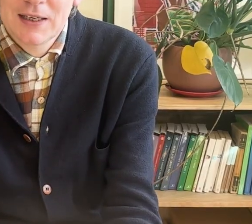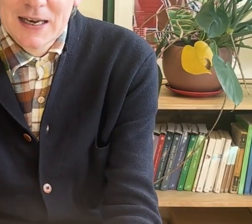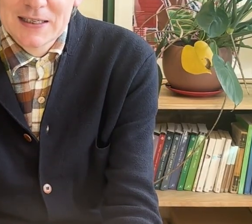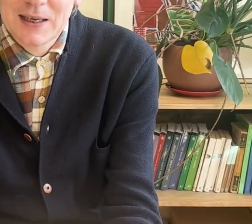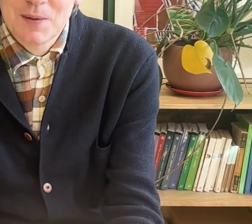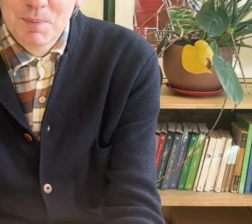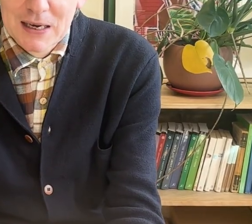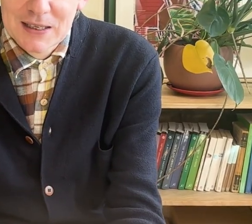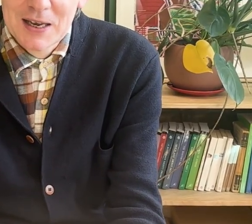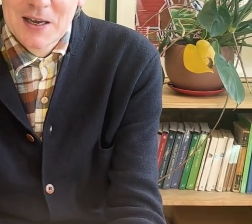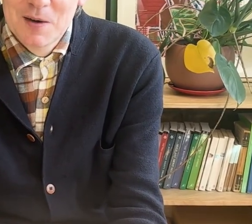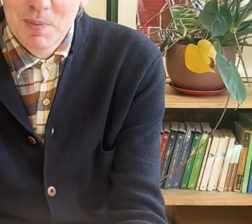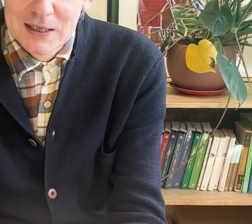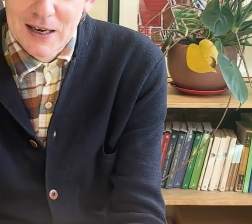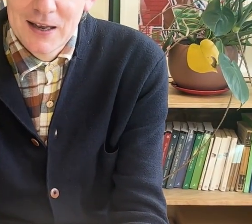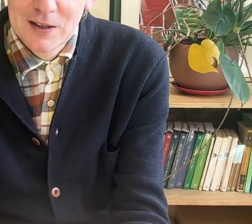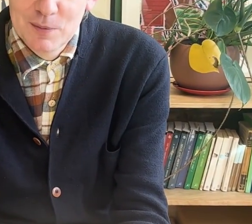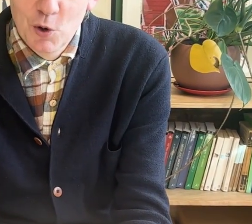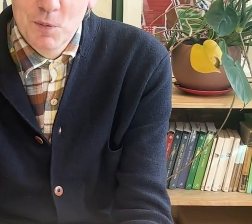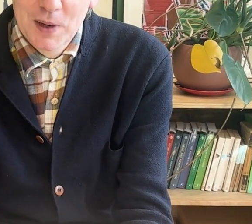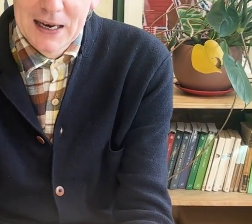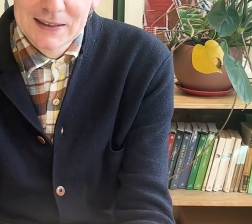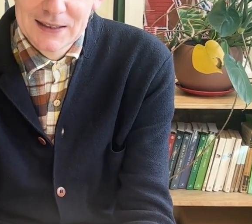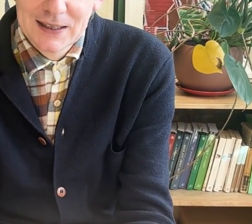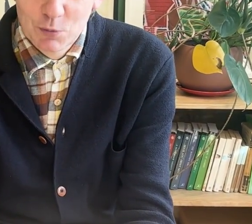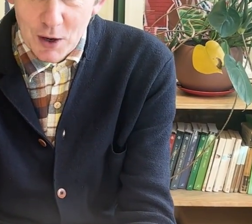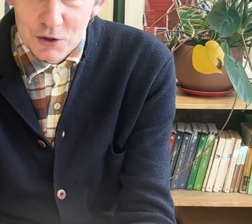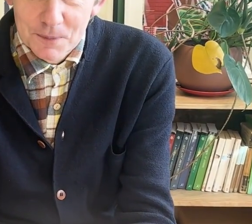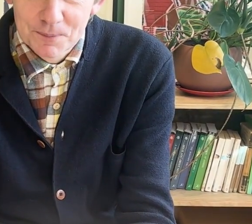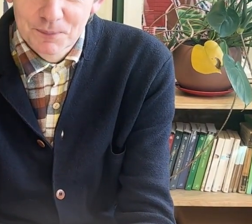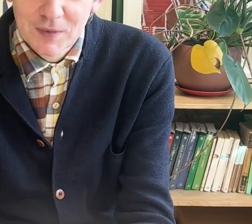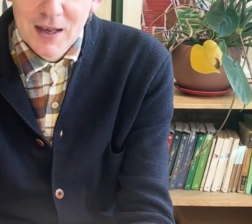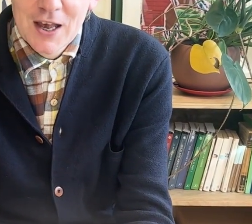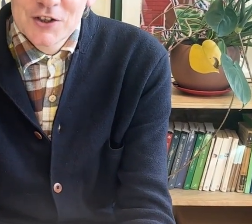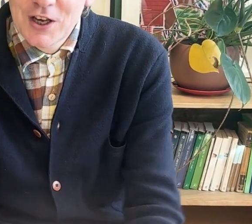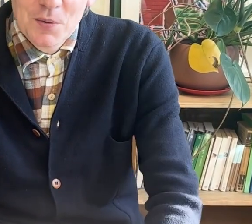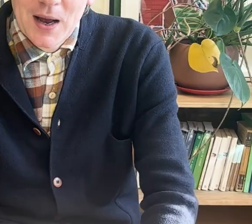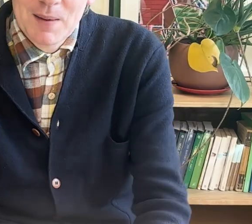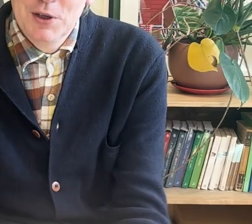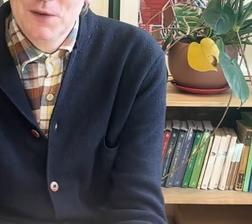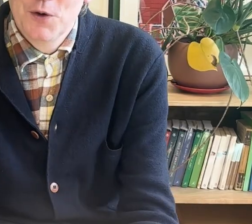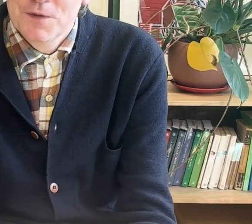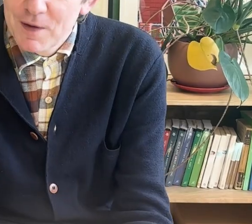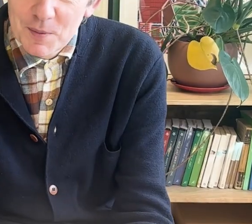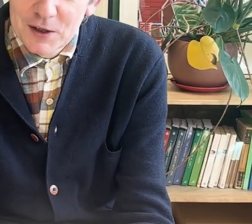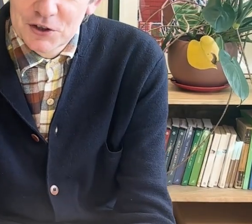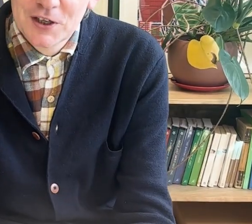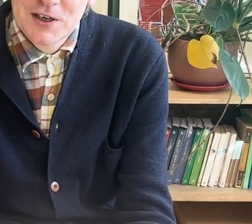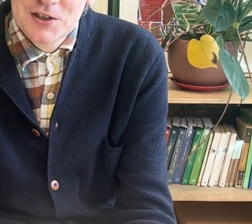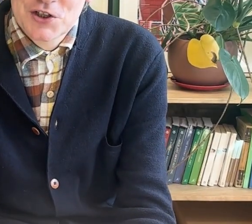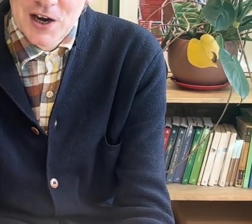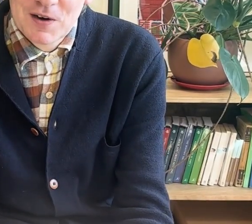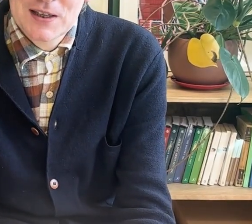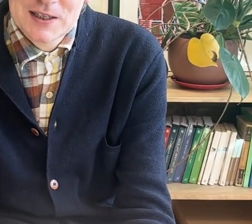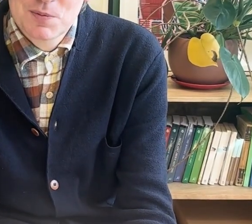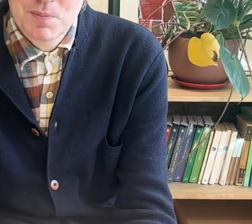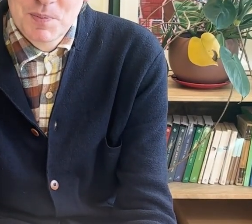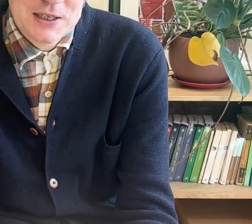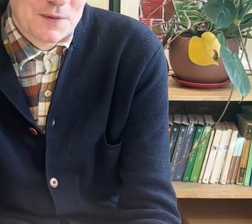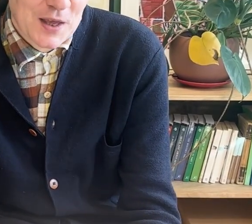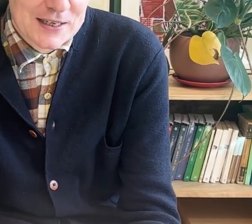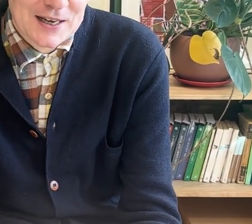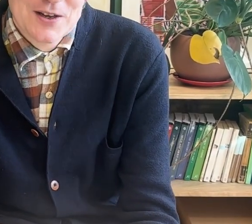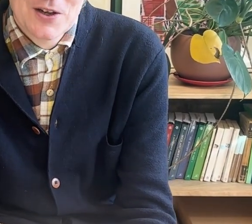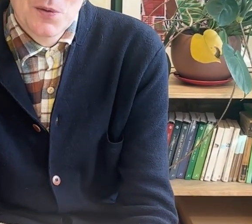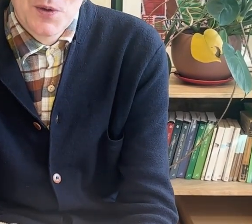kept getting better and better the more plays he wrote. So I'm looking forward very much to sharing this